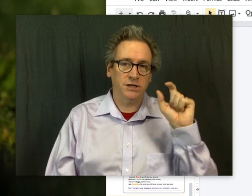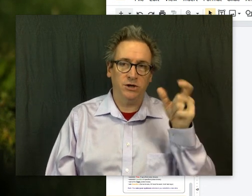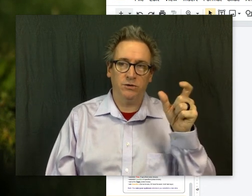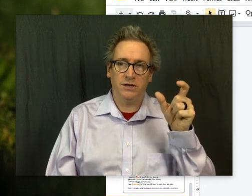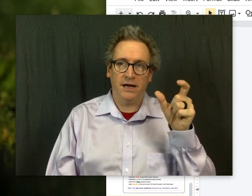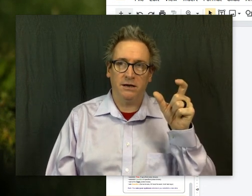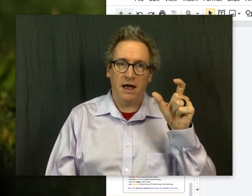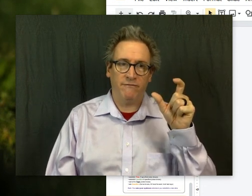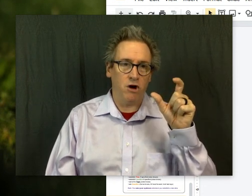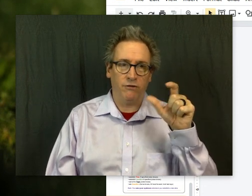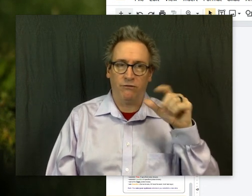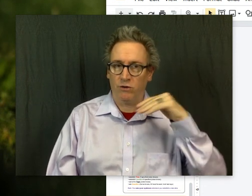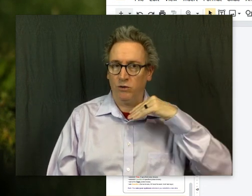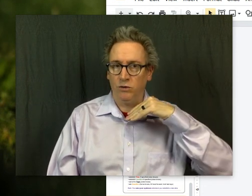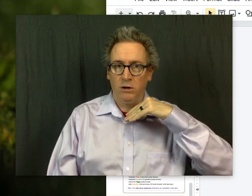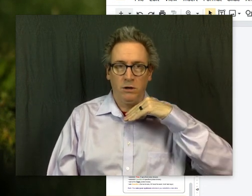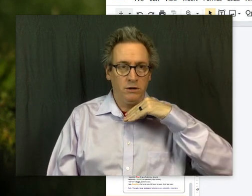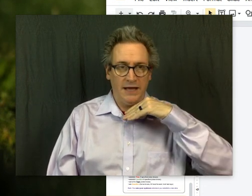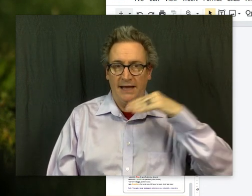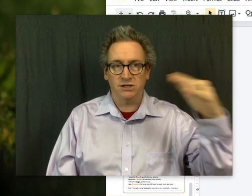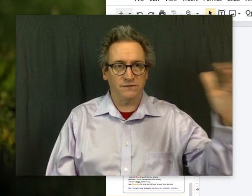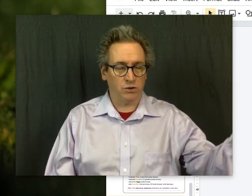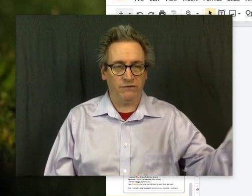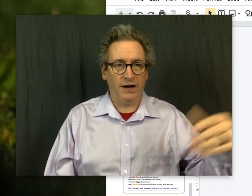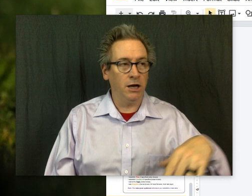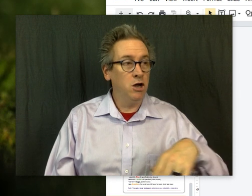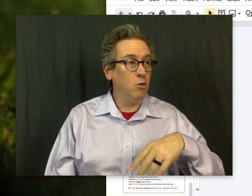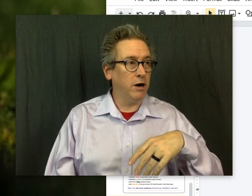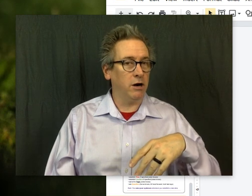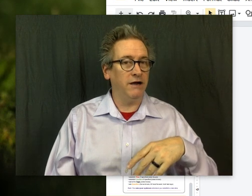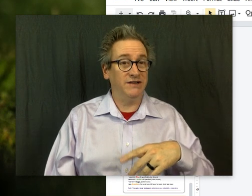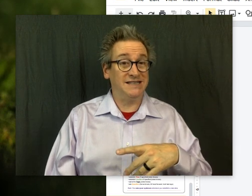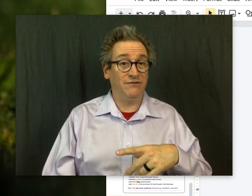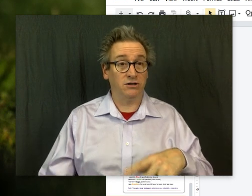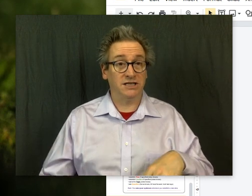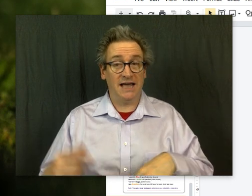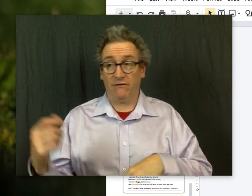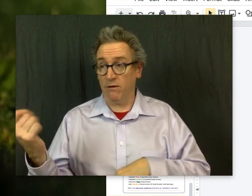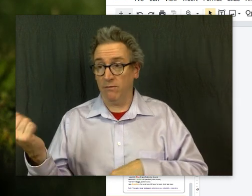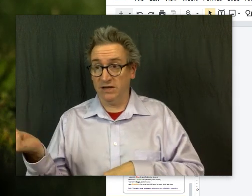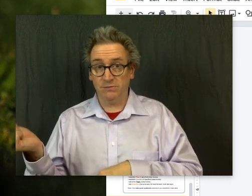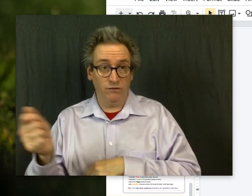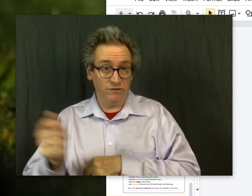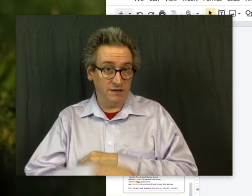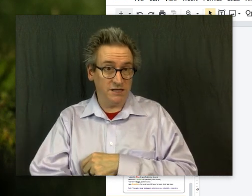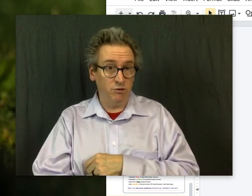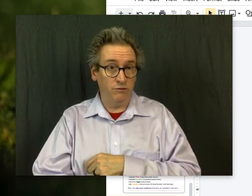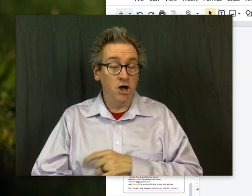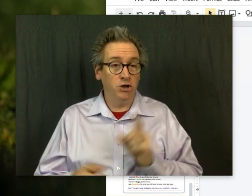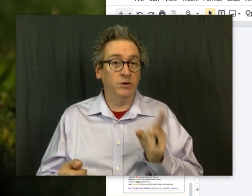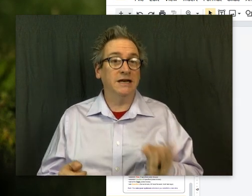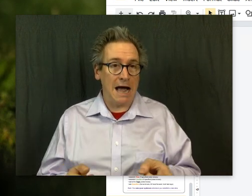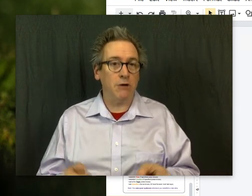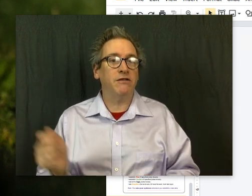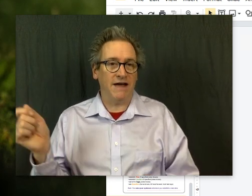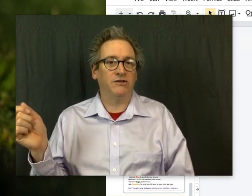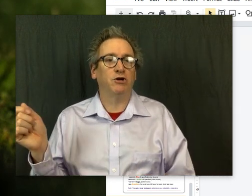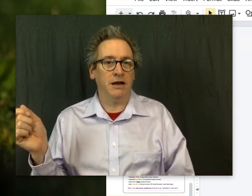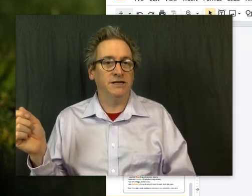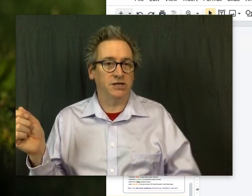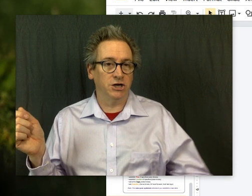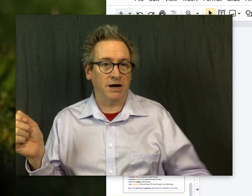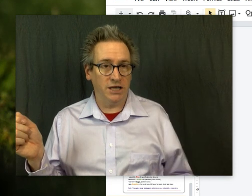drills that have gone through the ages of sword fighting, where if it's difficult to get from this move to this move, you can count on the